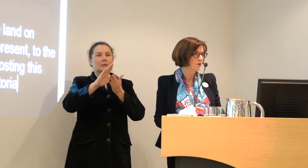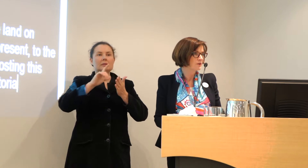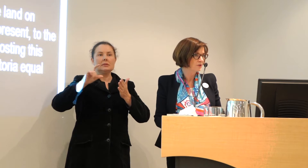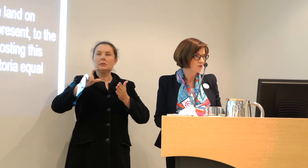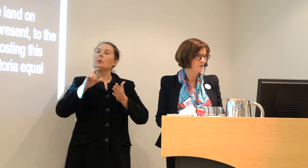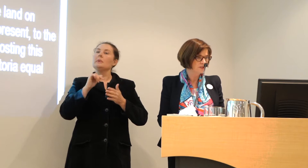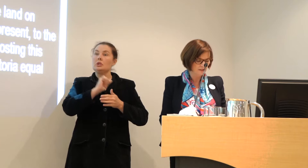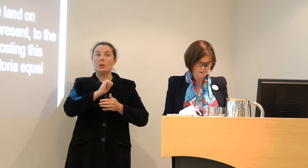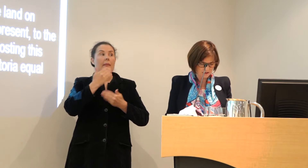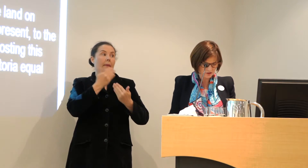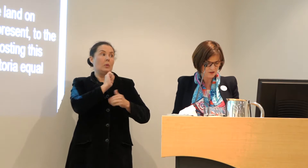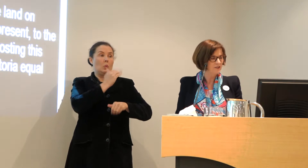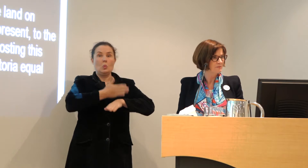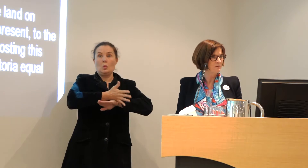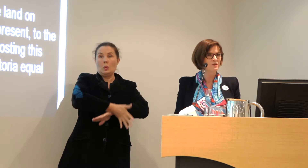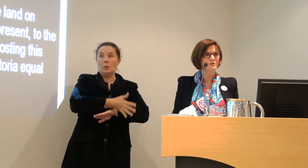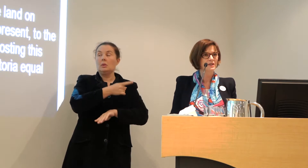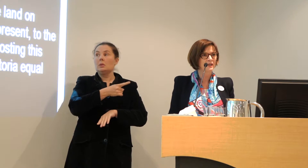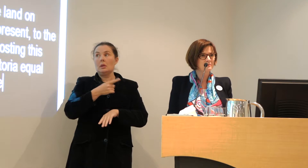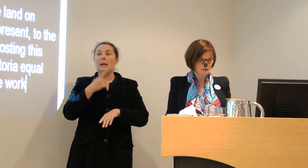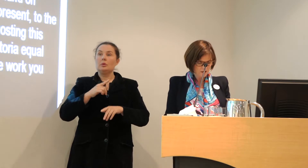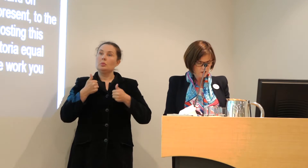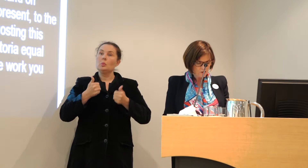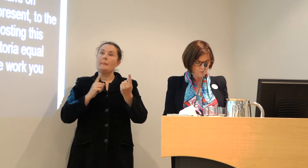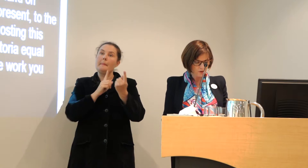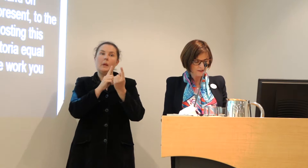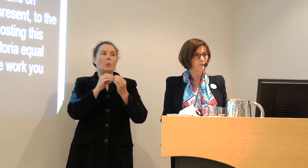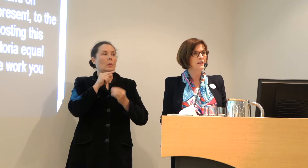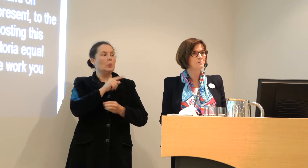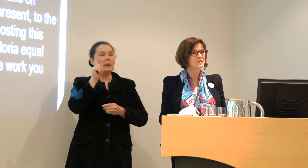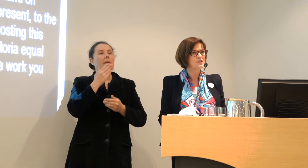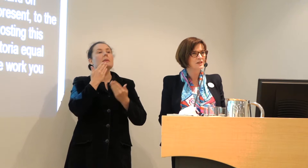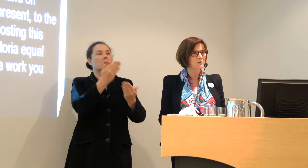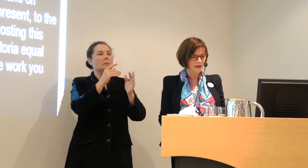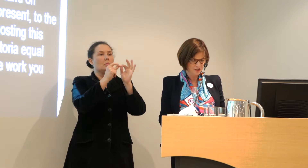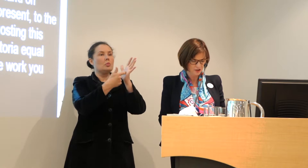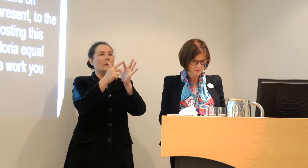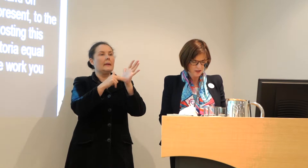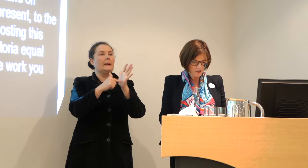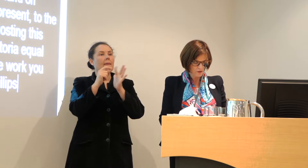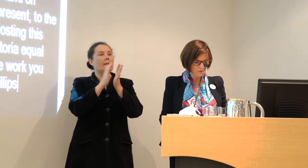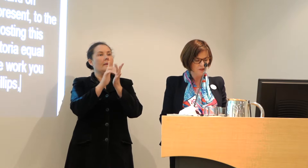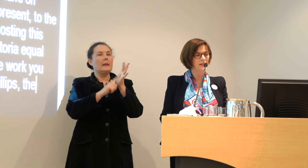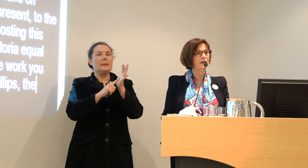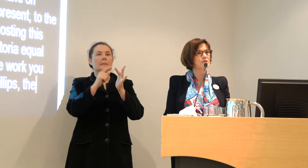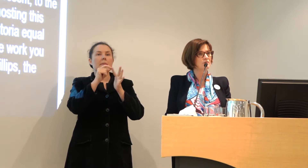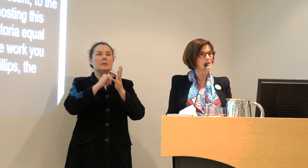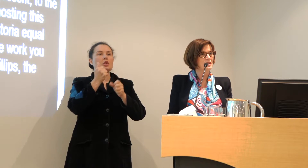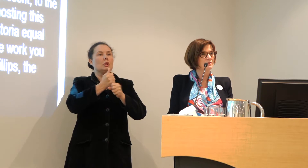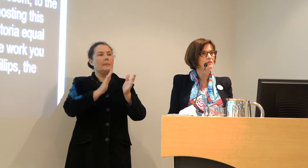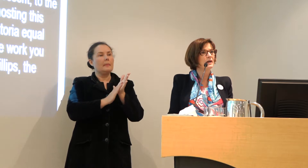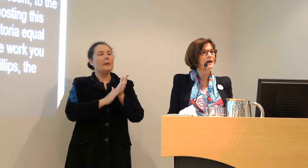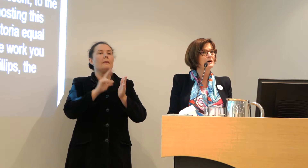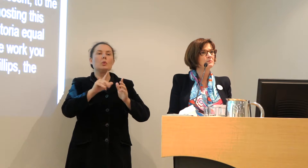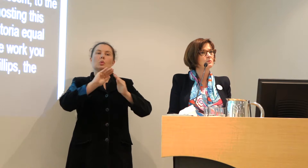of the work that you have done, and it's great to meet with you today. To Brent Phillips, the General Manager of Community and Language at